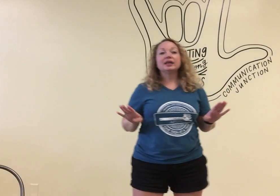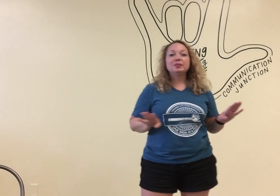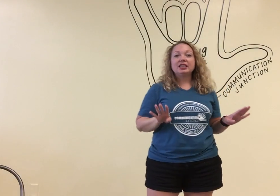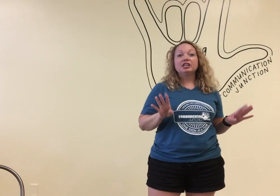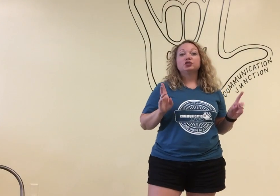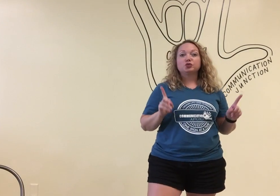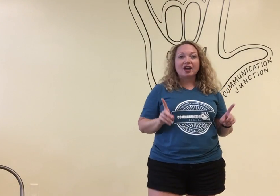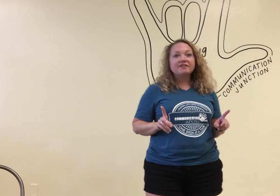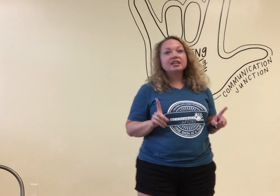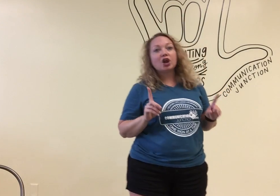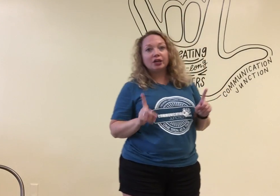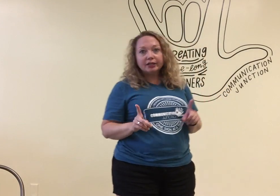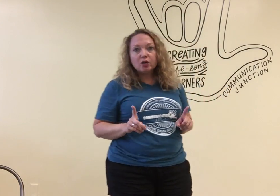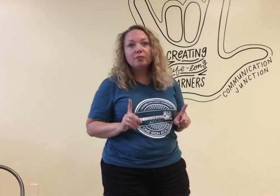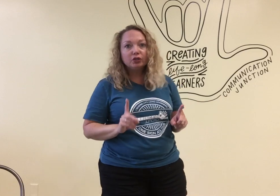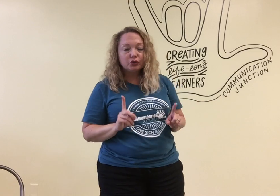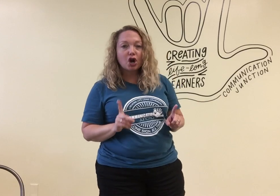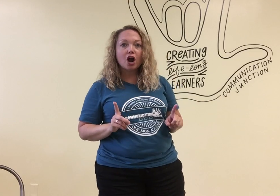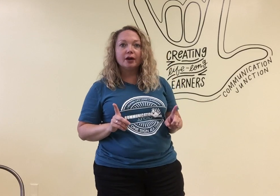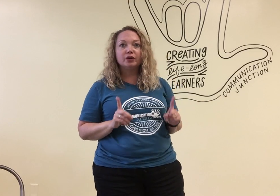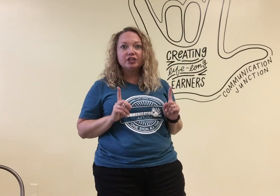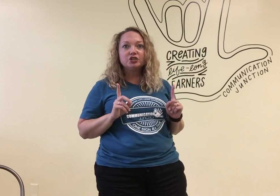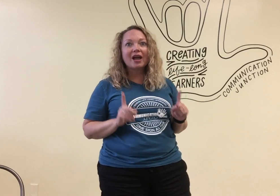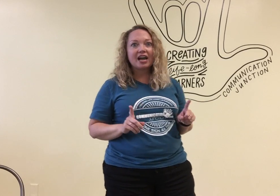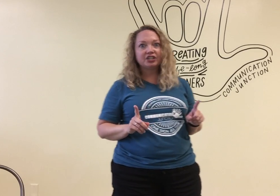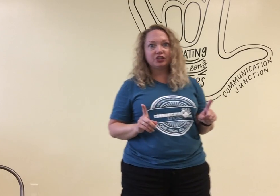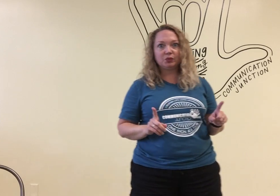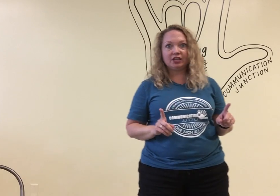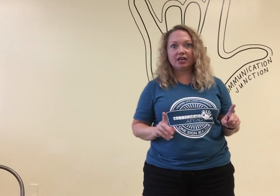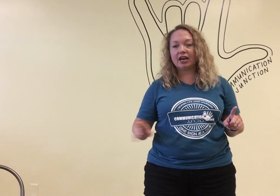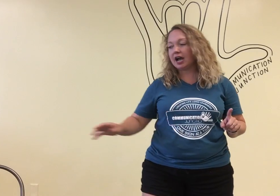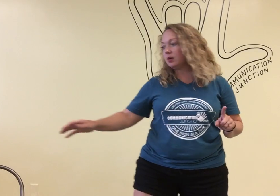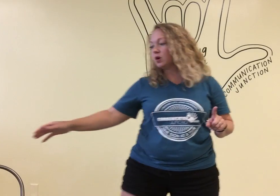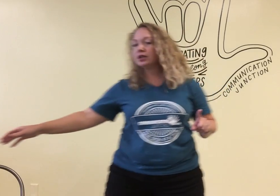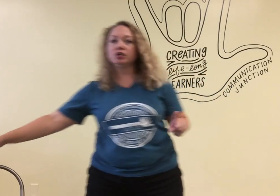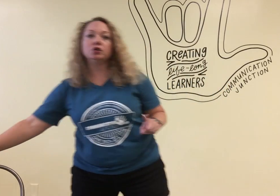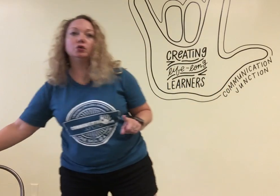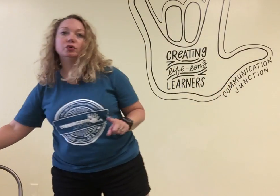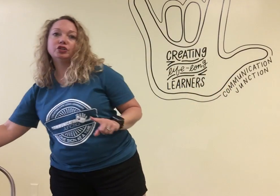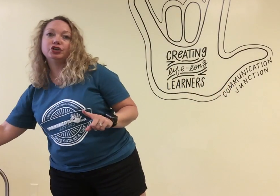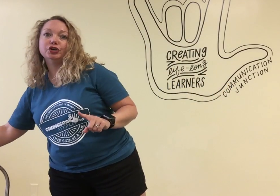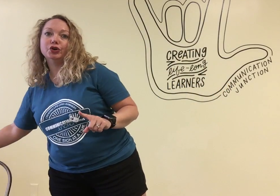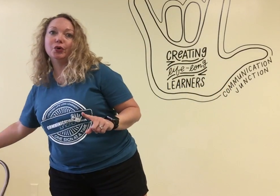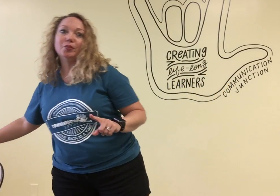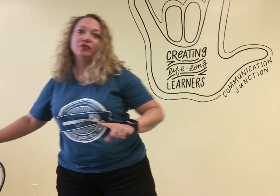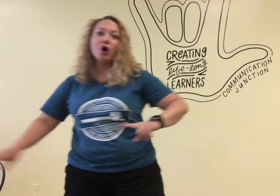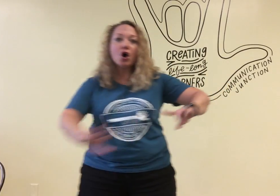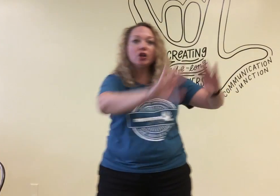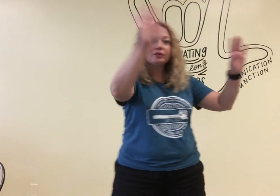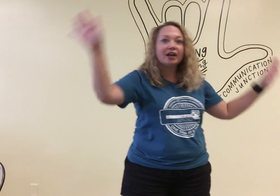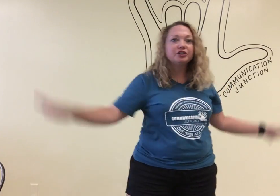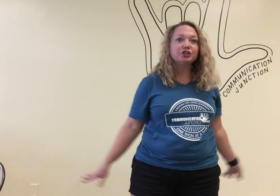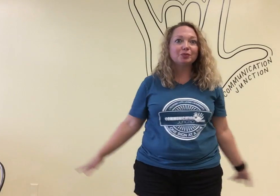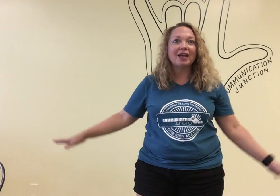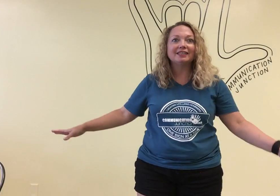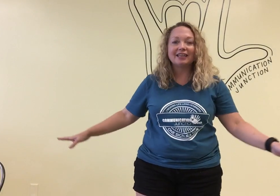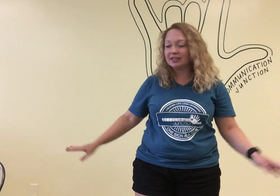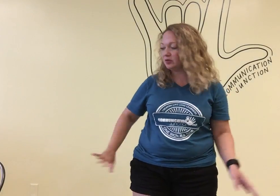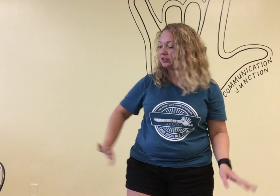to be driving our little blue car, and we're going to do actions with it, and I want you to move all around your space. I had to move the